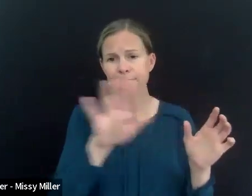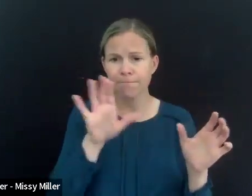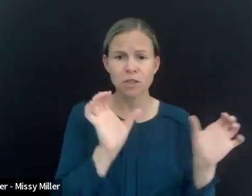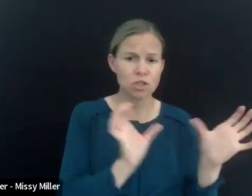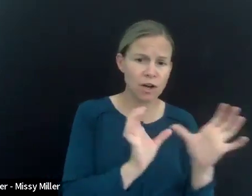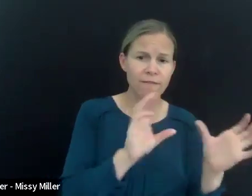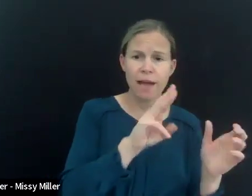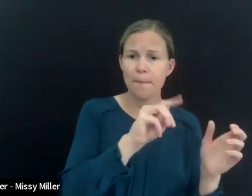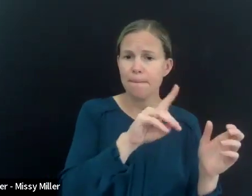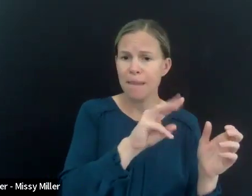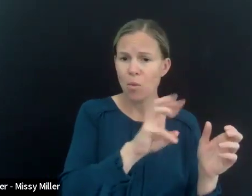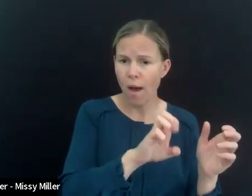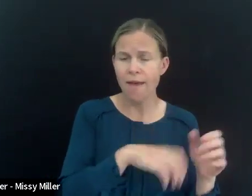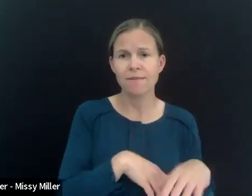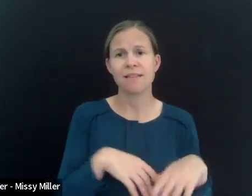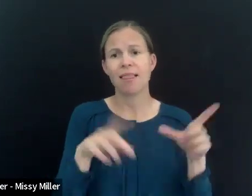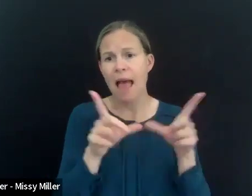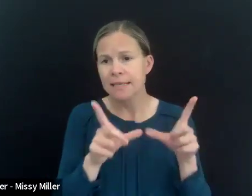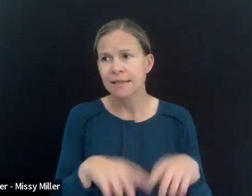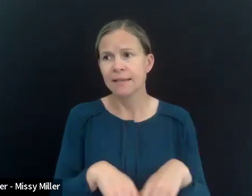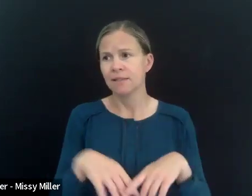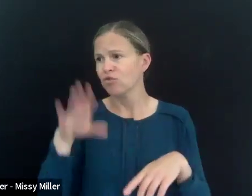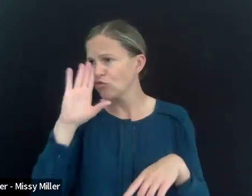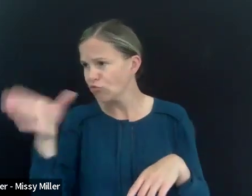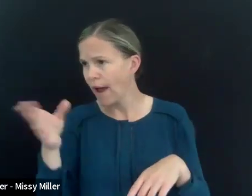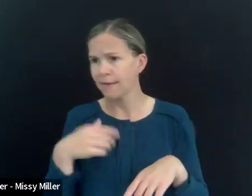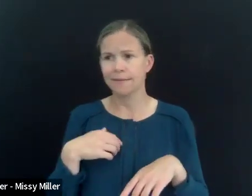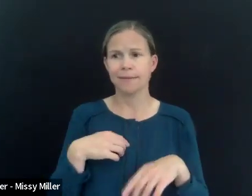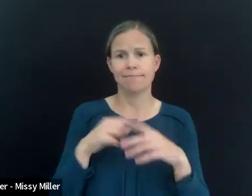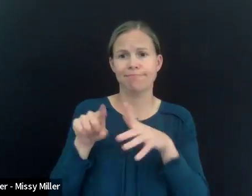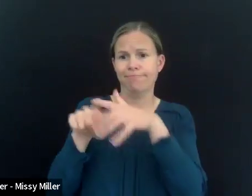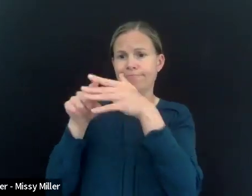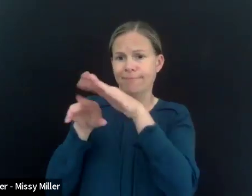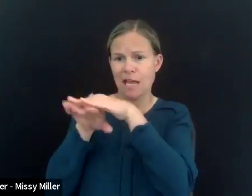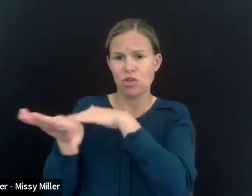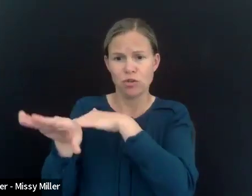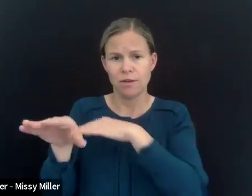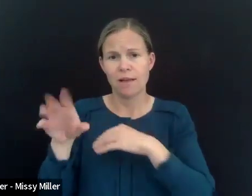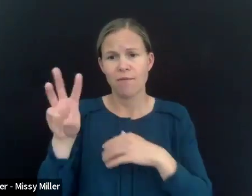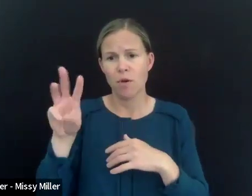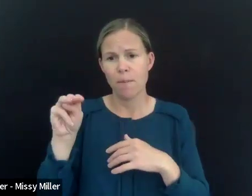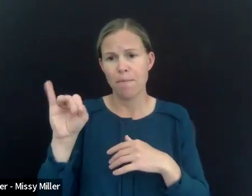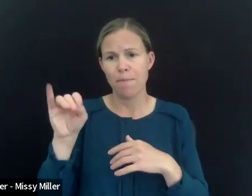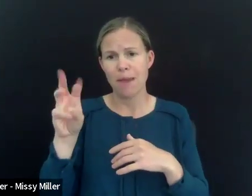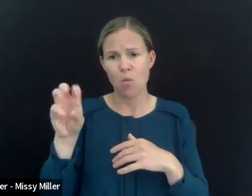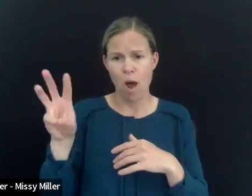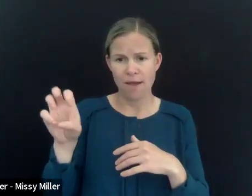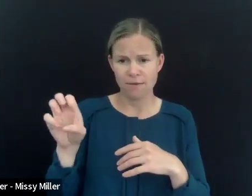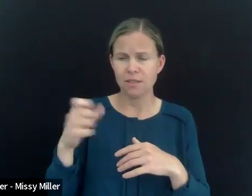licensed midwives, traditional and direct entry midwives, just to, again, further understand where are